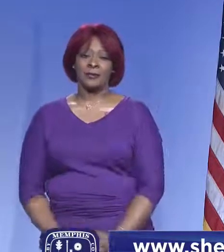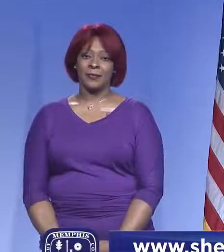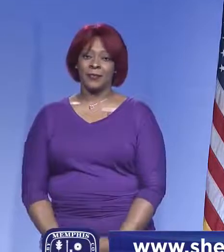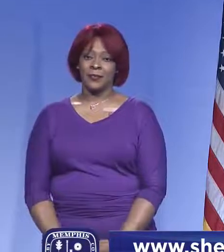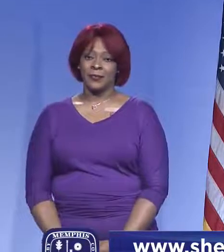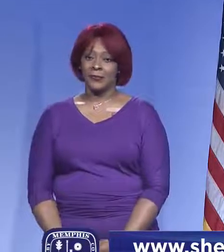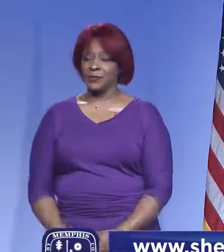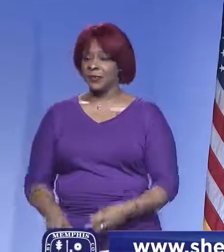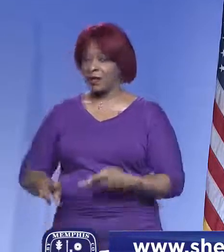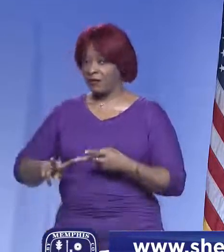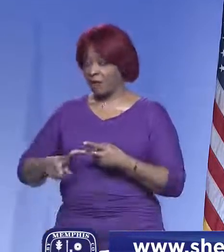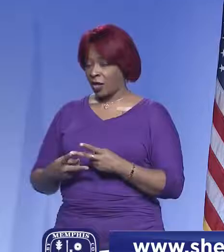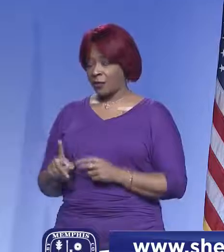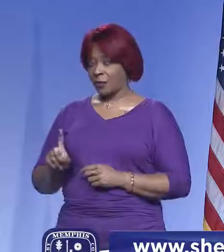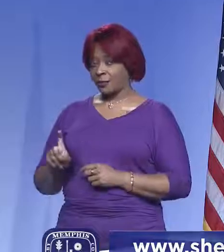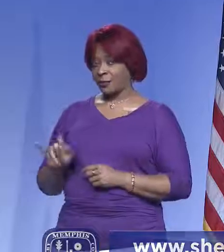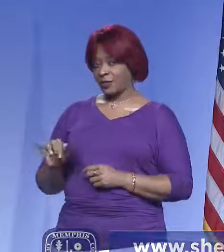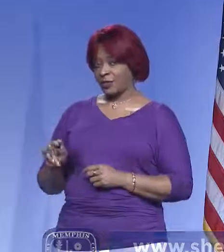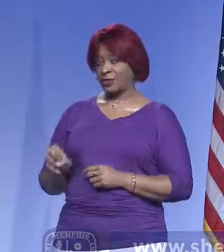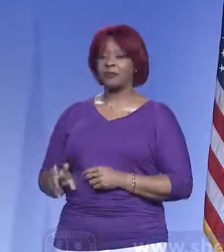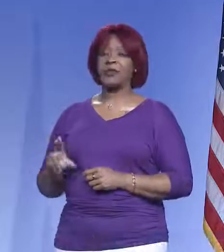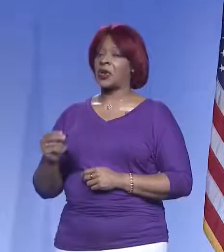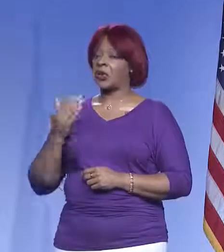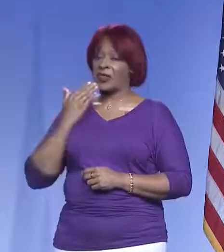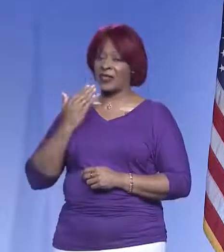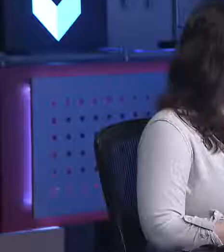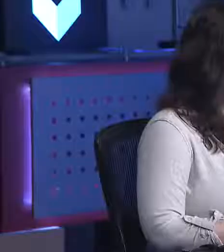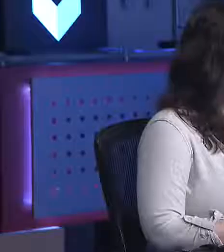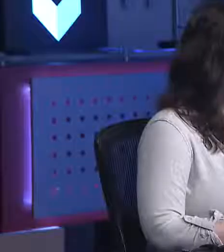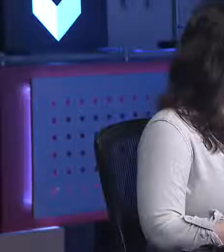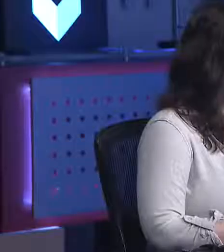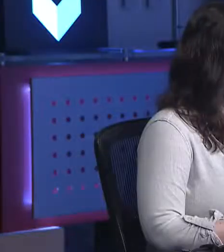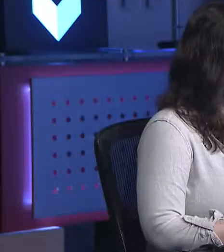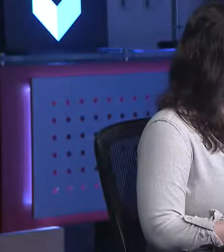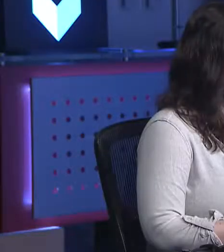Was there a follow-up? No, thanks.